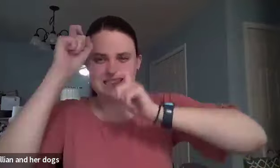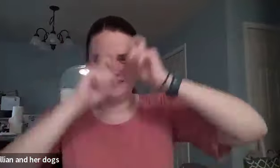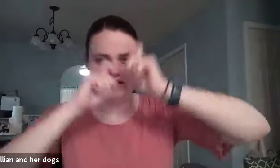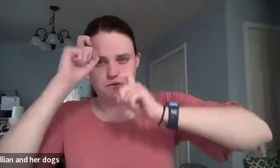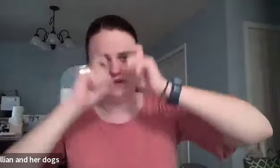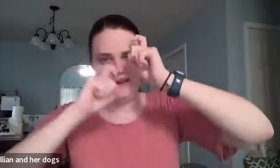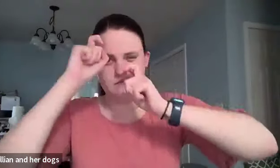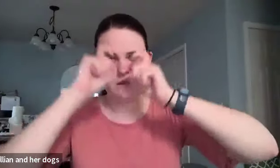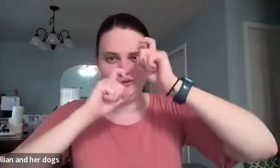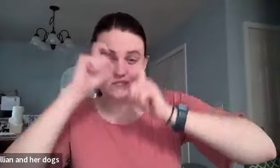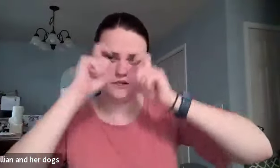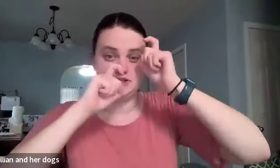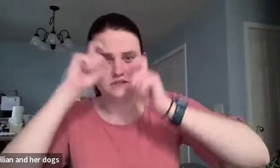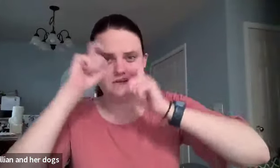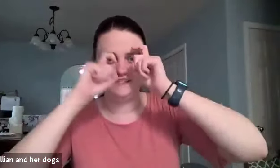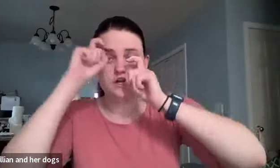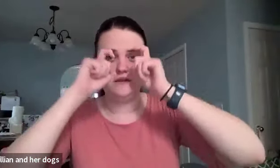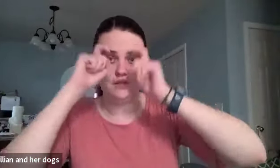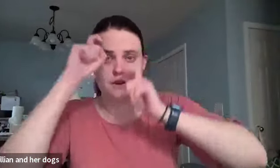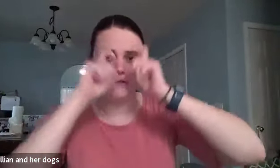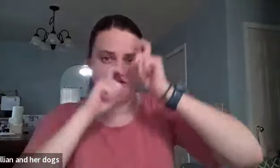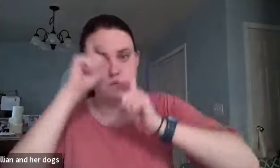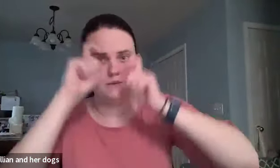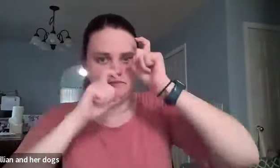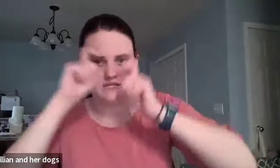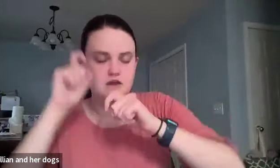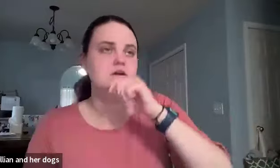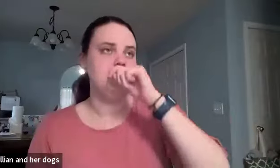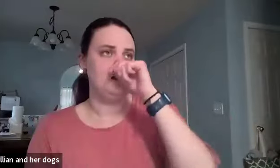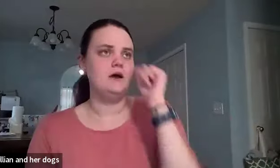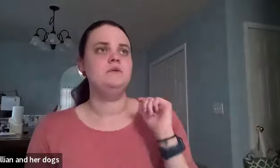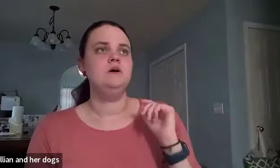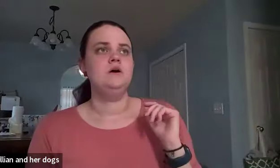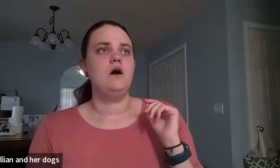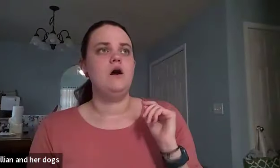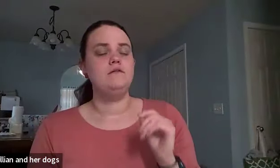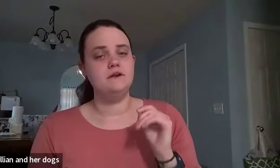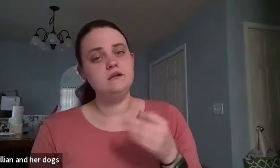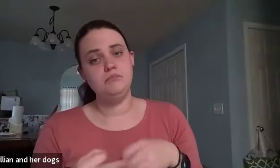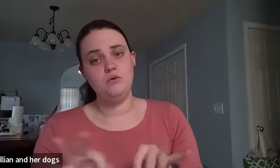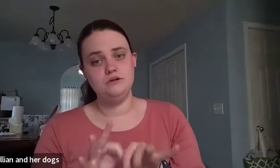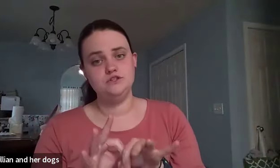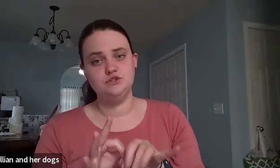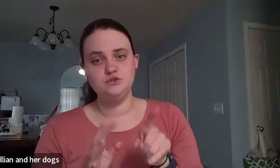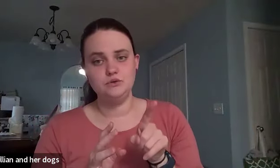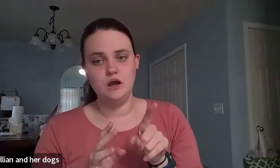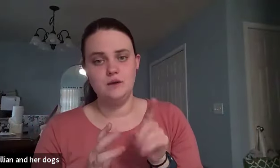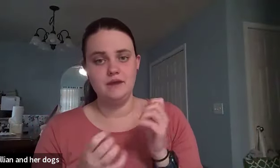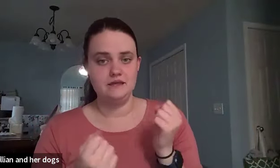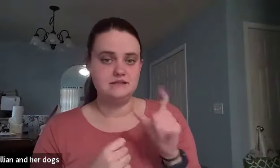is the sign for it, like kind of how you express yourself, because it's talking about like your eyebrows going up and down, are very important to